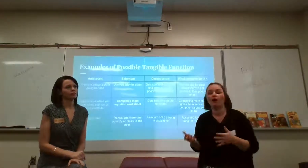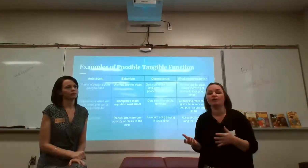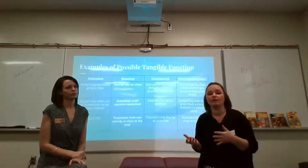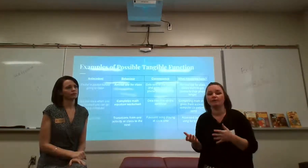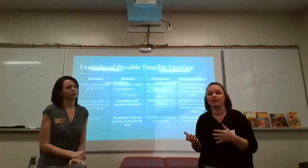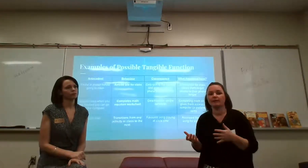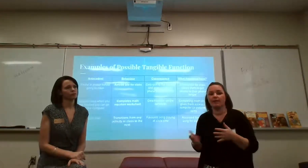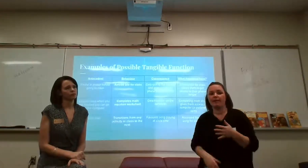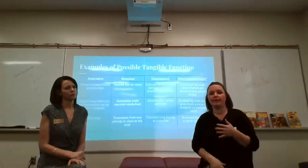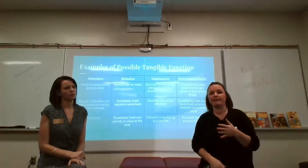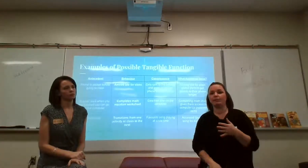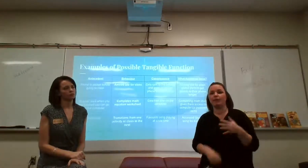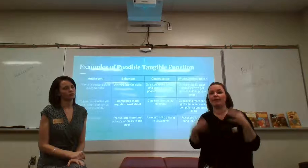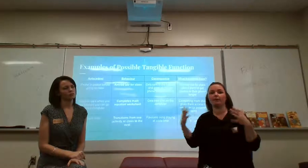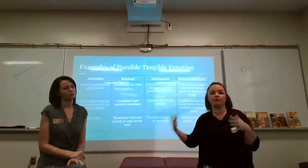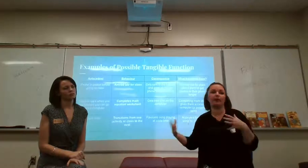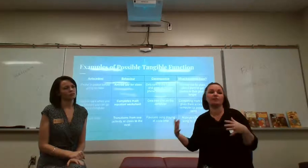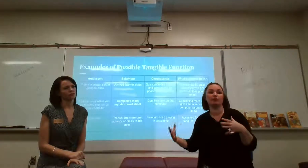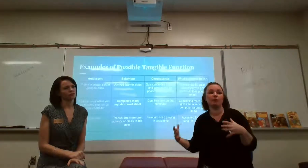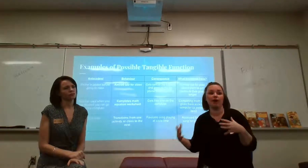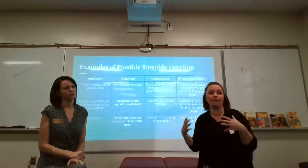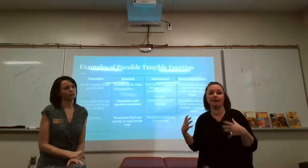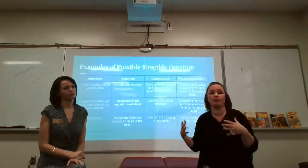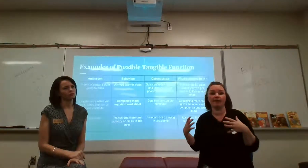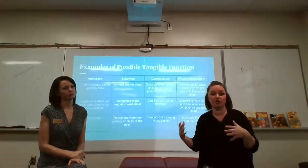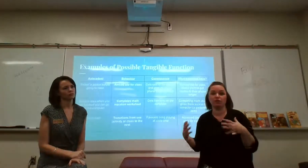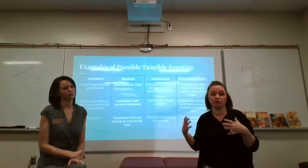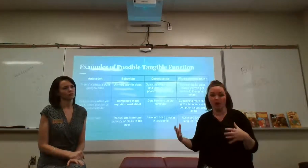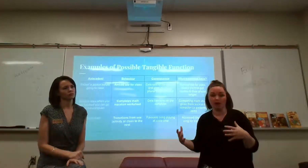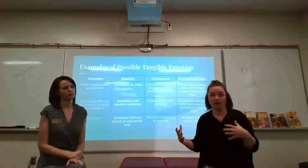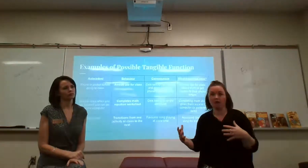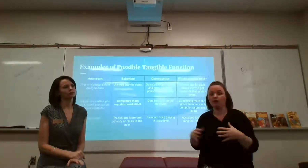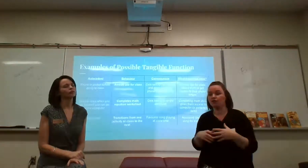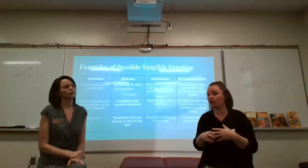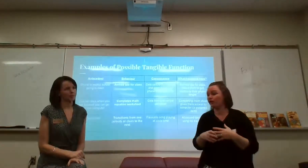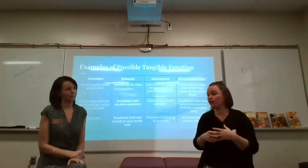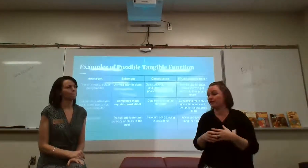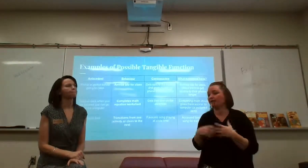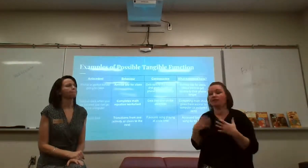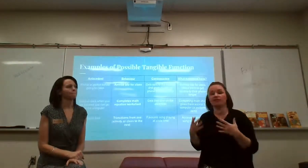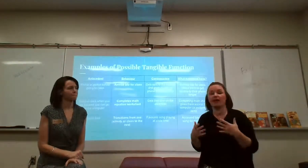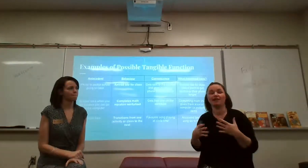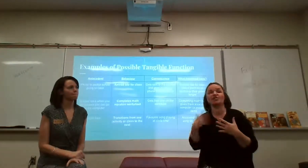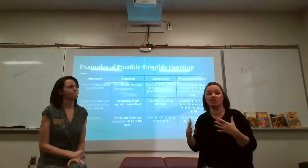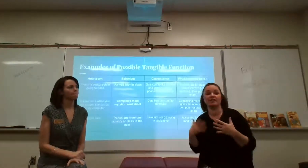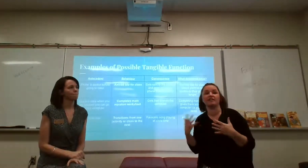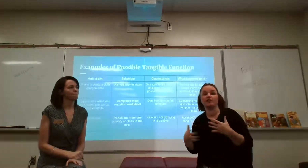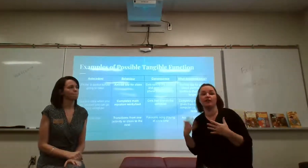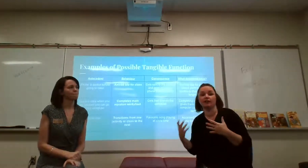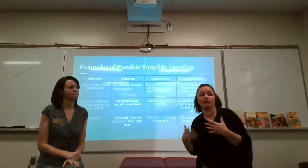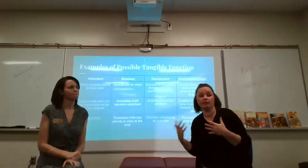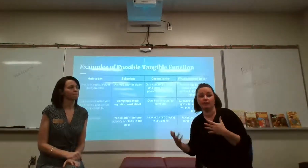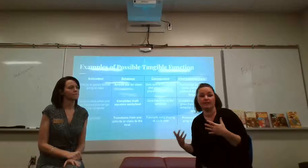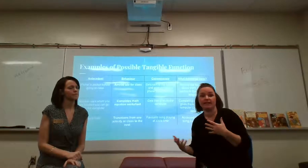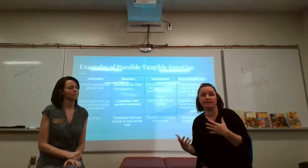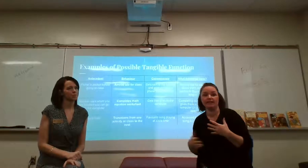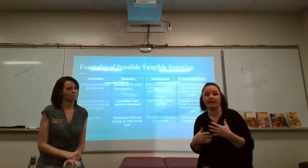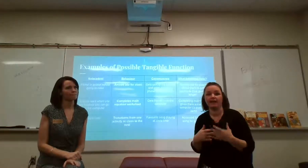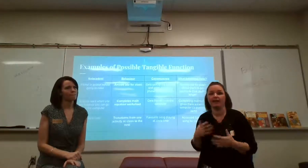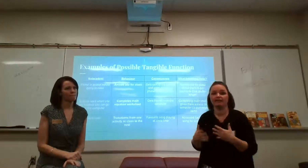also sometimes what happens is when the response requirement is way too long. So for example, if a child's just learning their verbal skills and they kind of